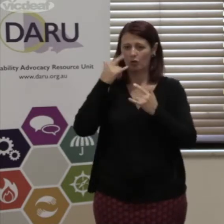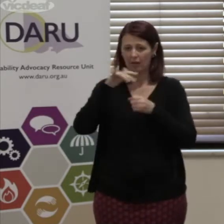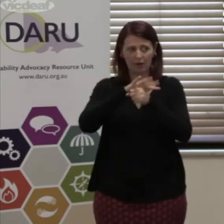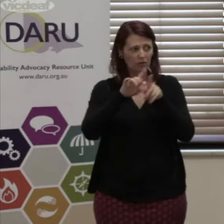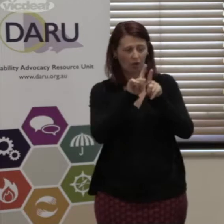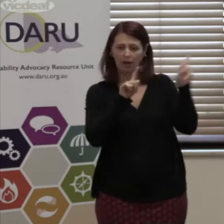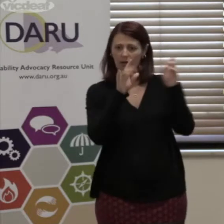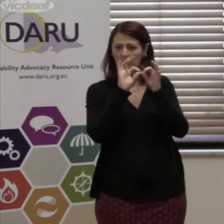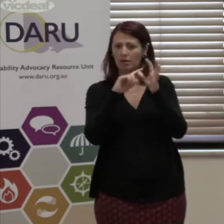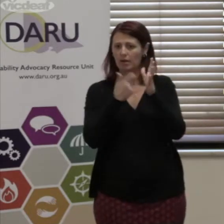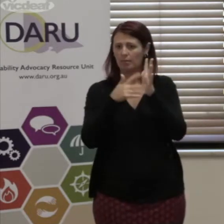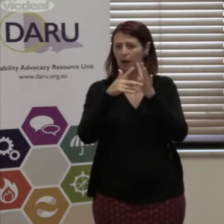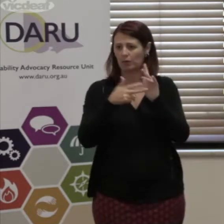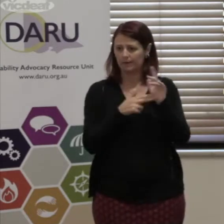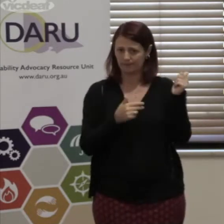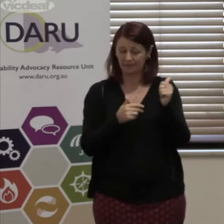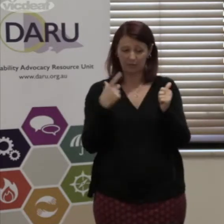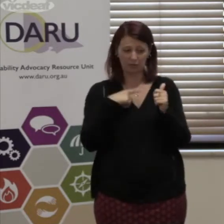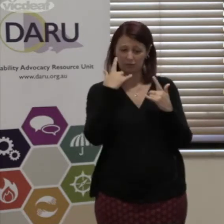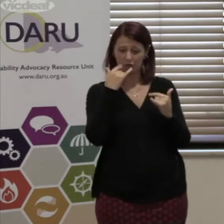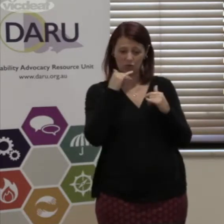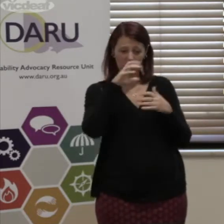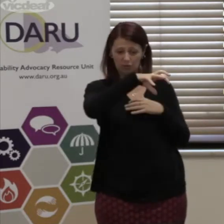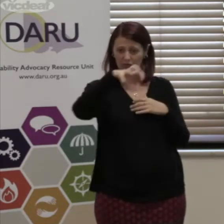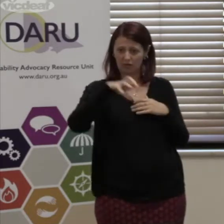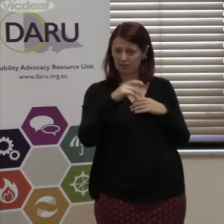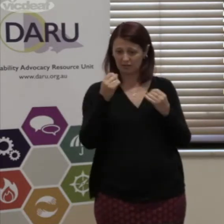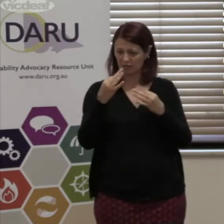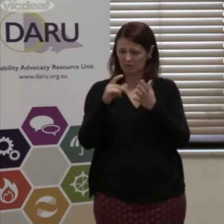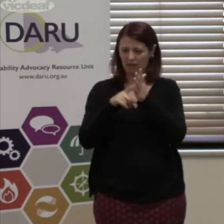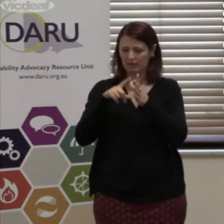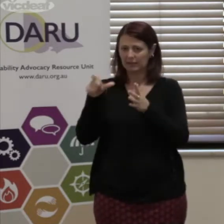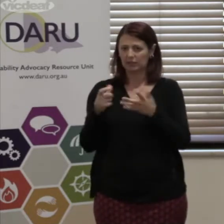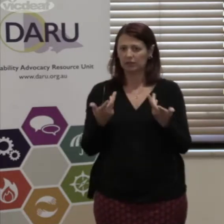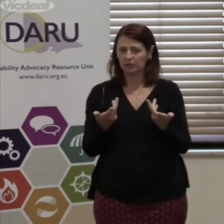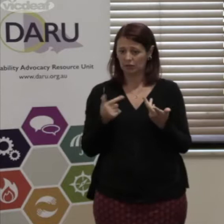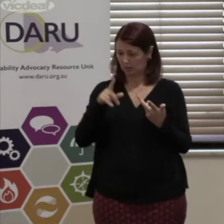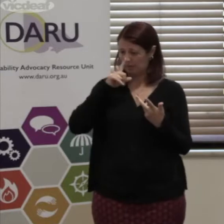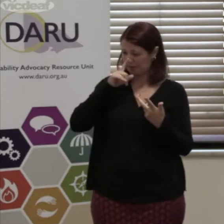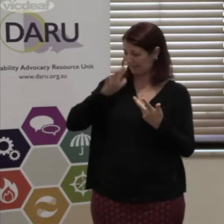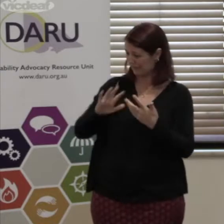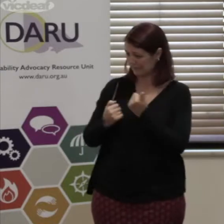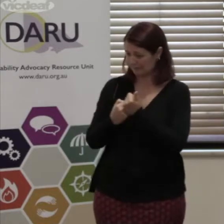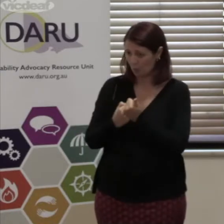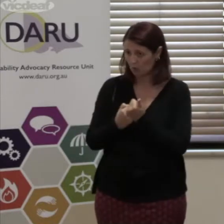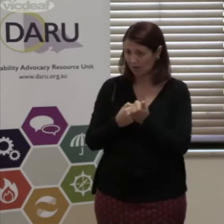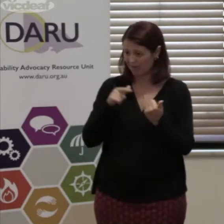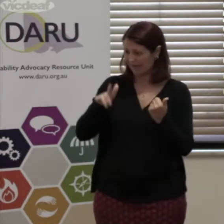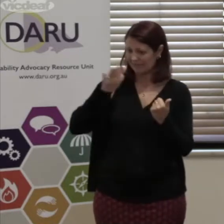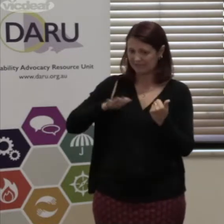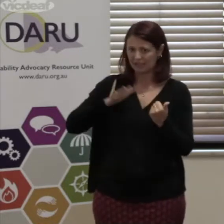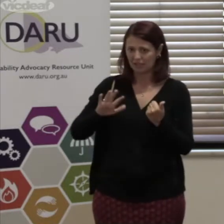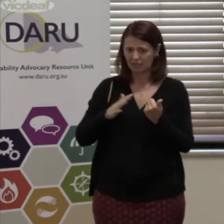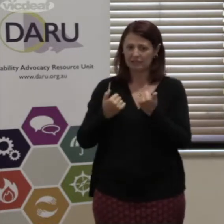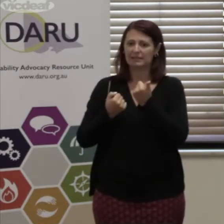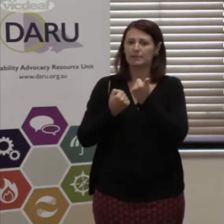Barwon, because in the trial sites there wasn't local area coordination. So for people who needed some support, they needed at least